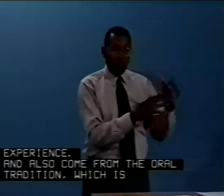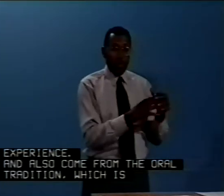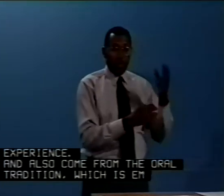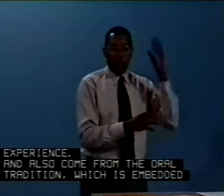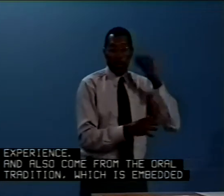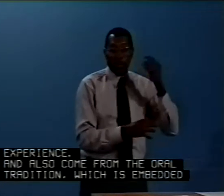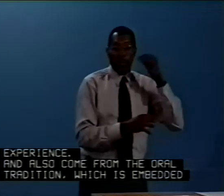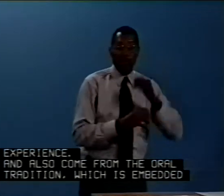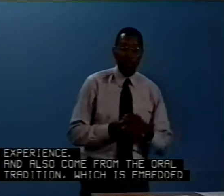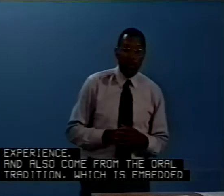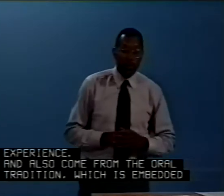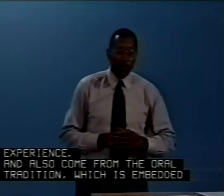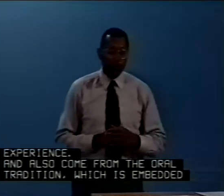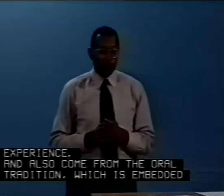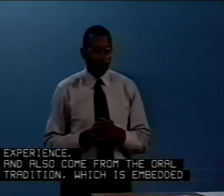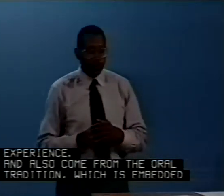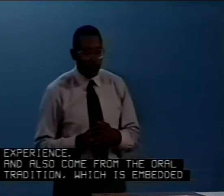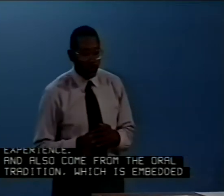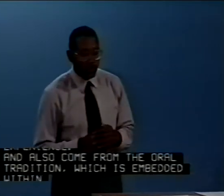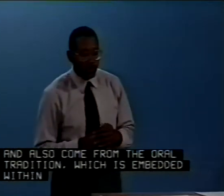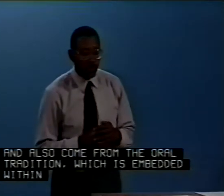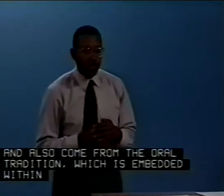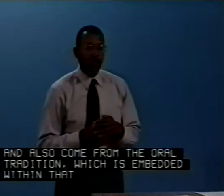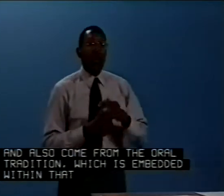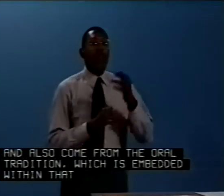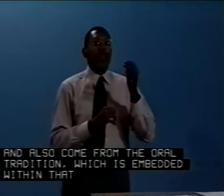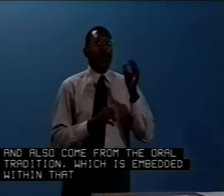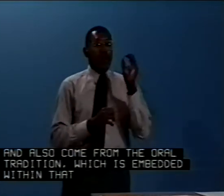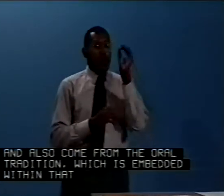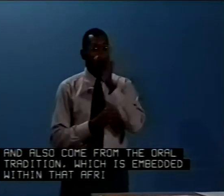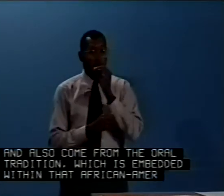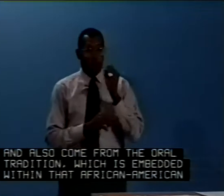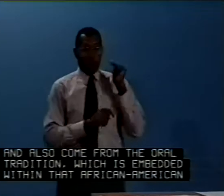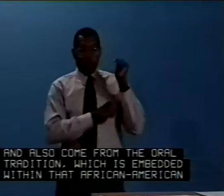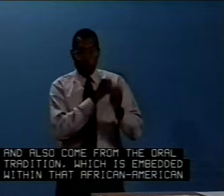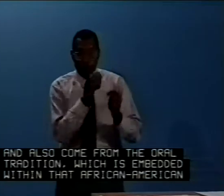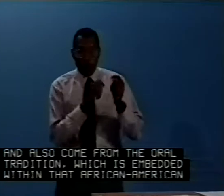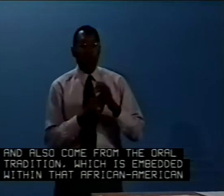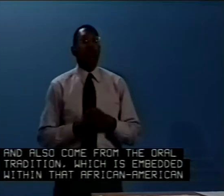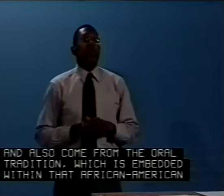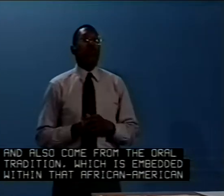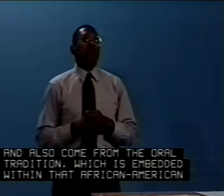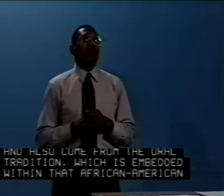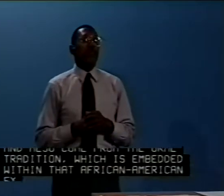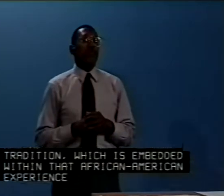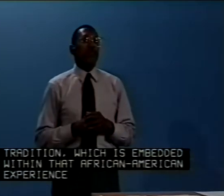within that African-American experience. The oral tradition